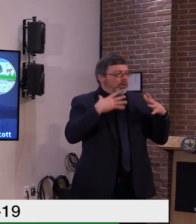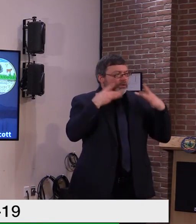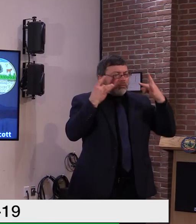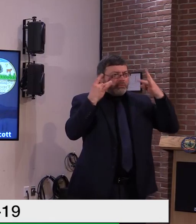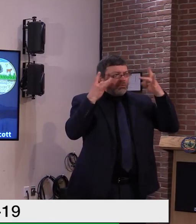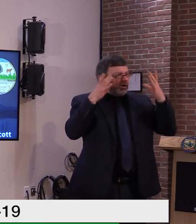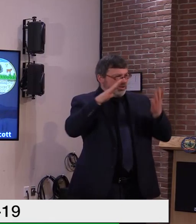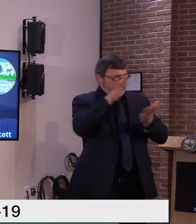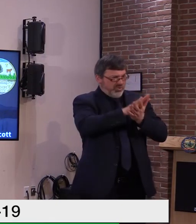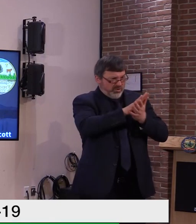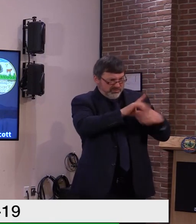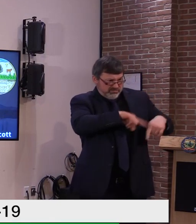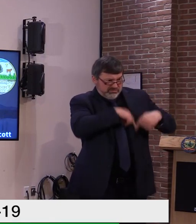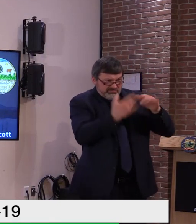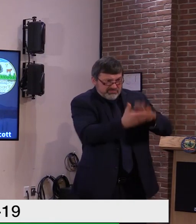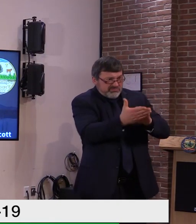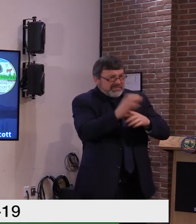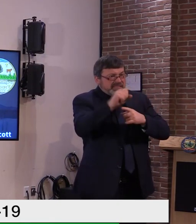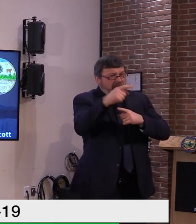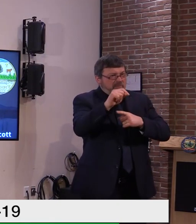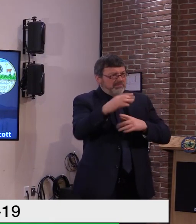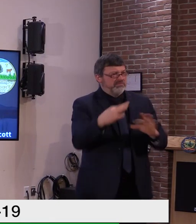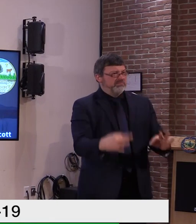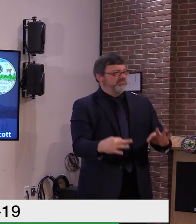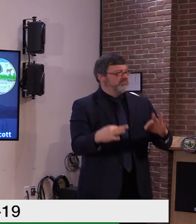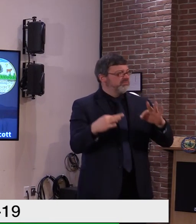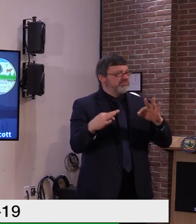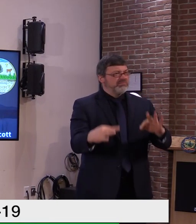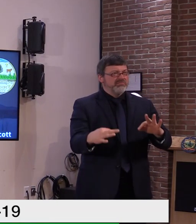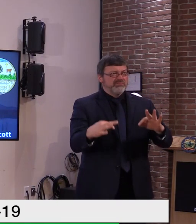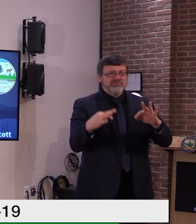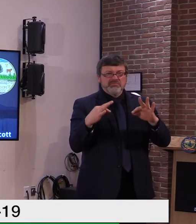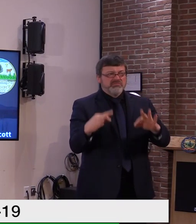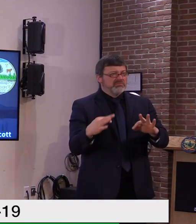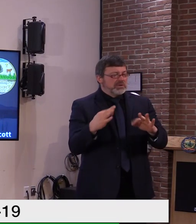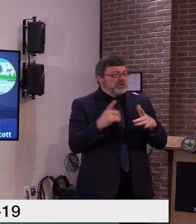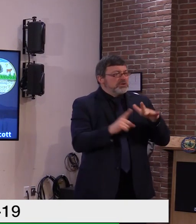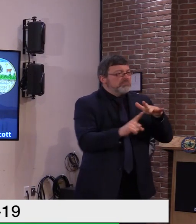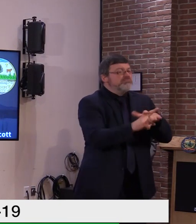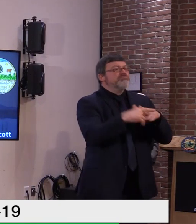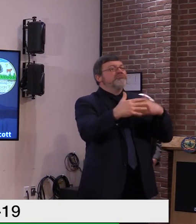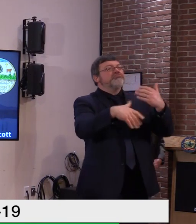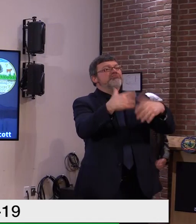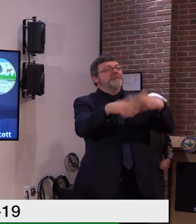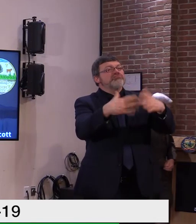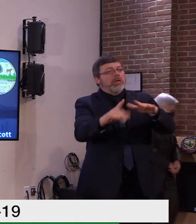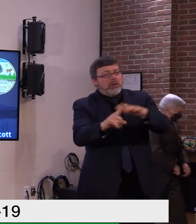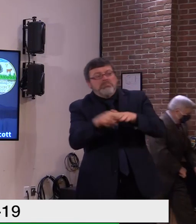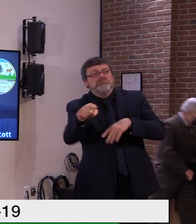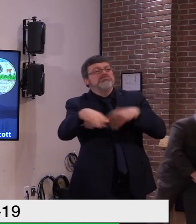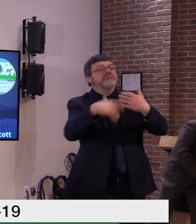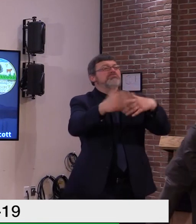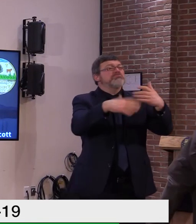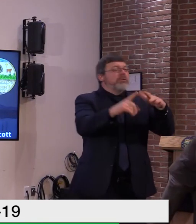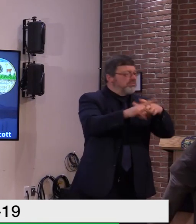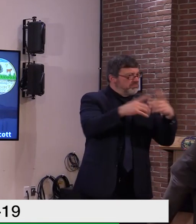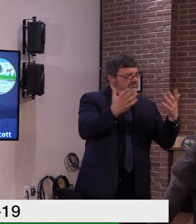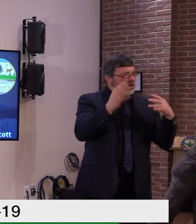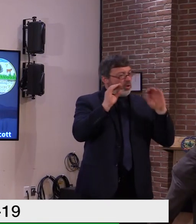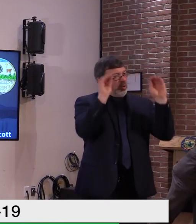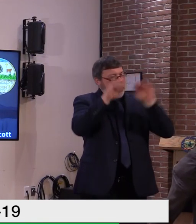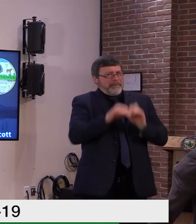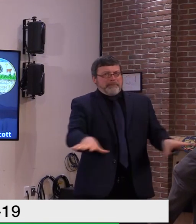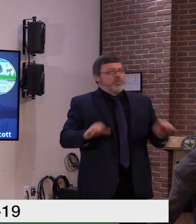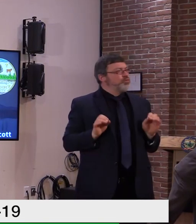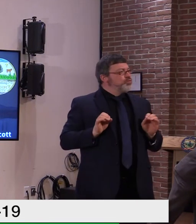low. I want to personally thank our teachers, administrators, and all other school staff for being so